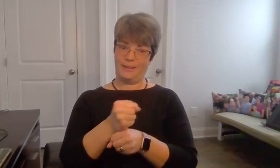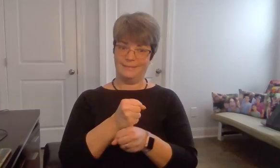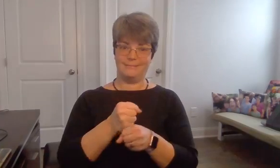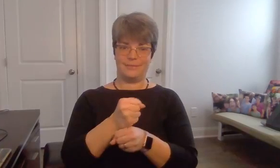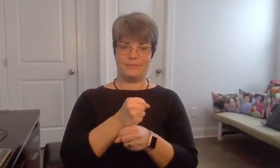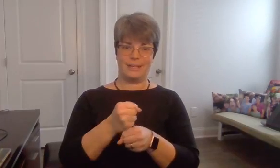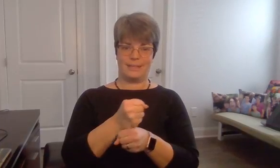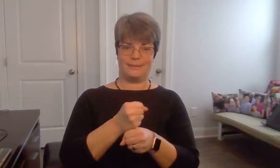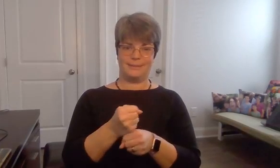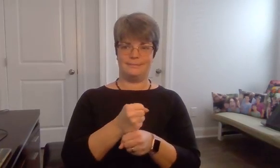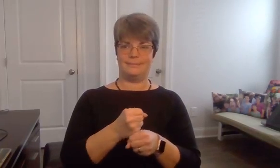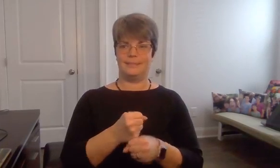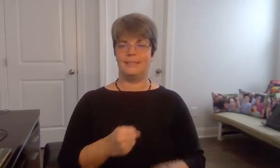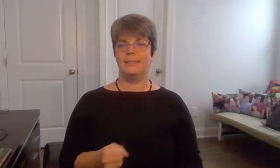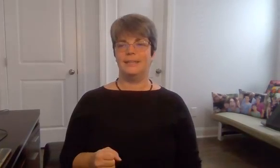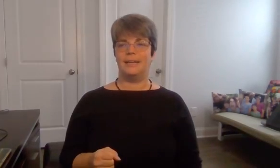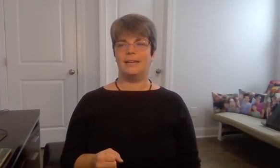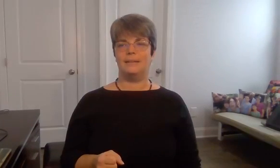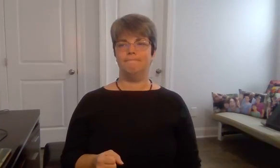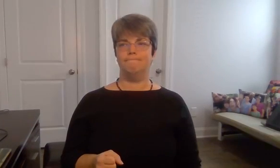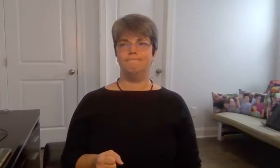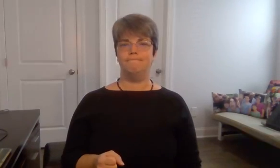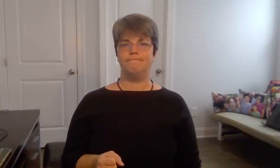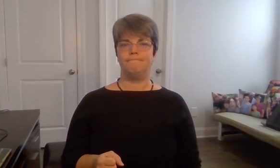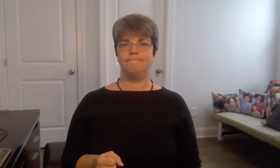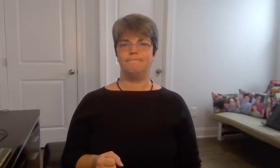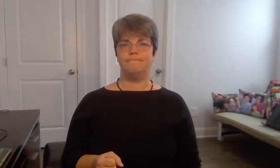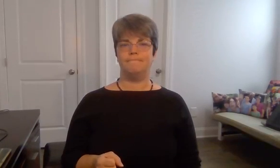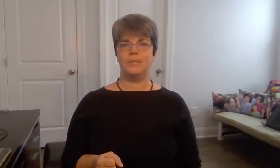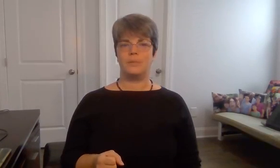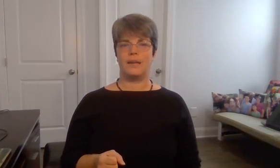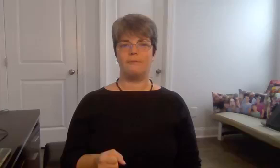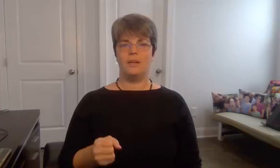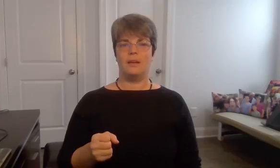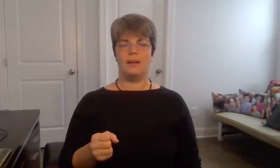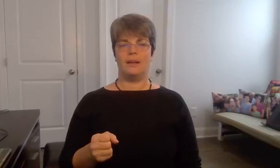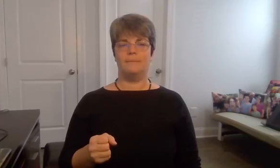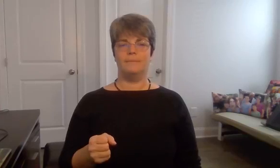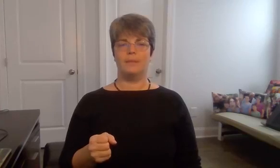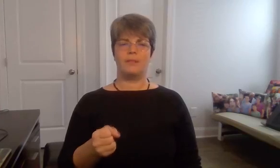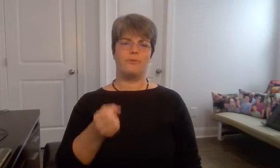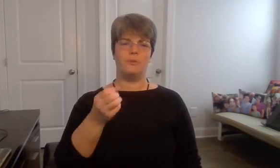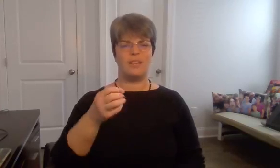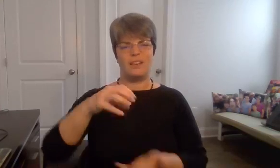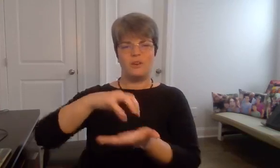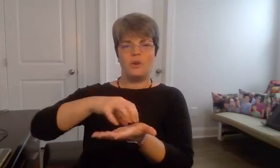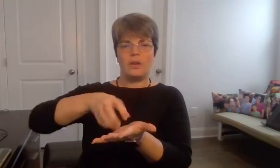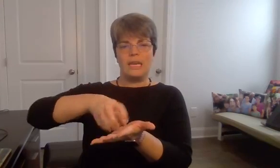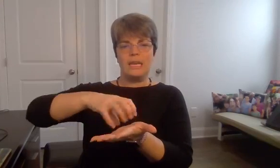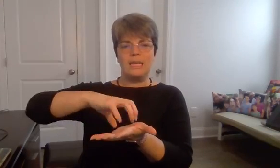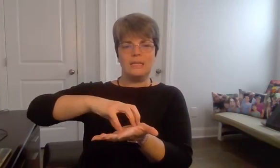coffee. Don't forget that one. What else do we have? Other foods like